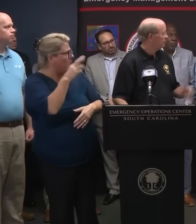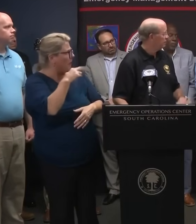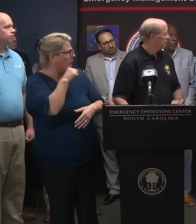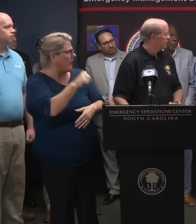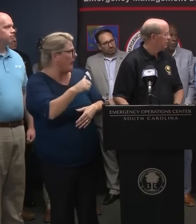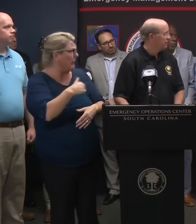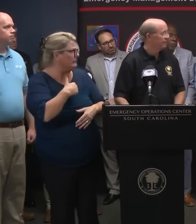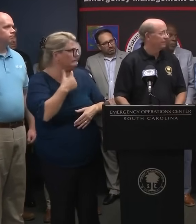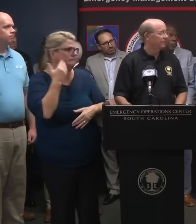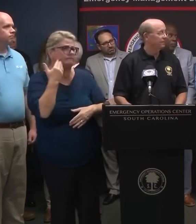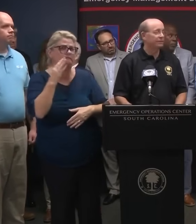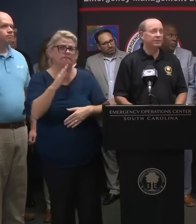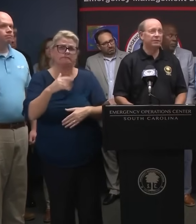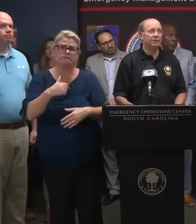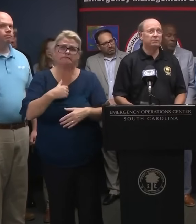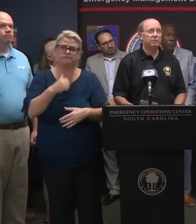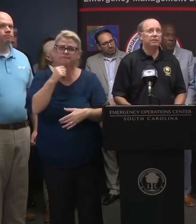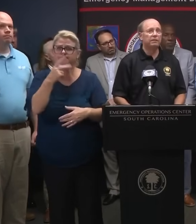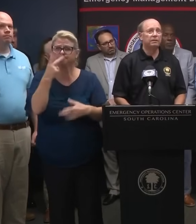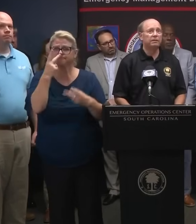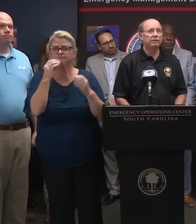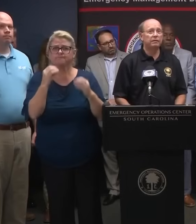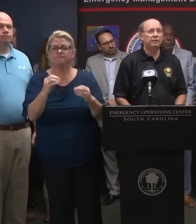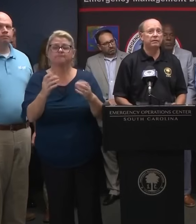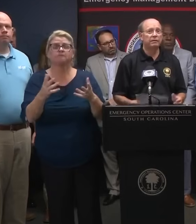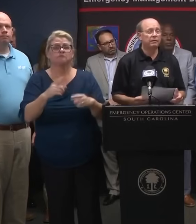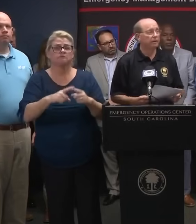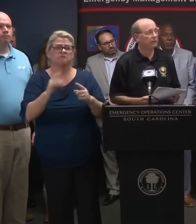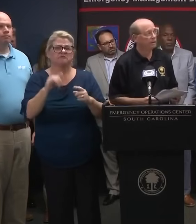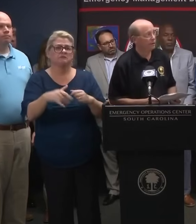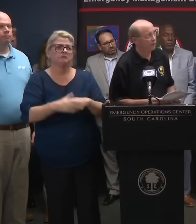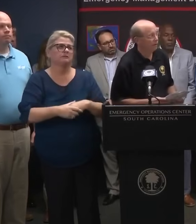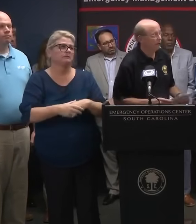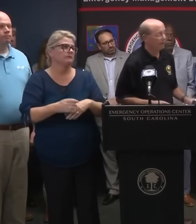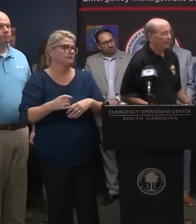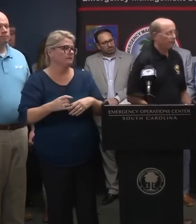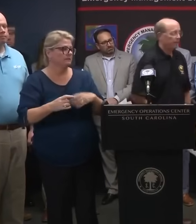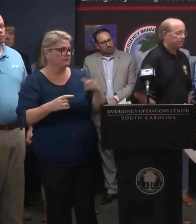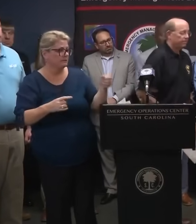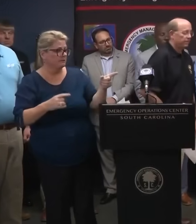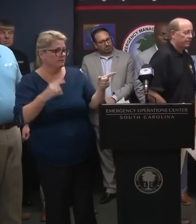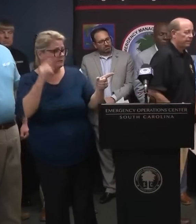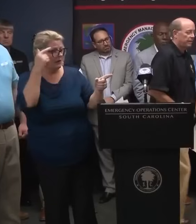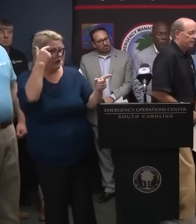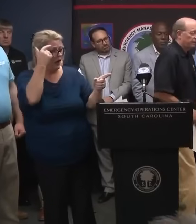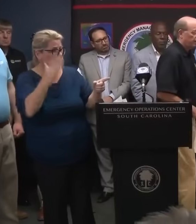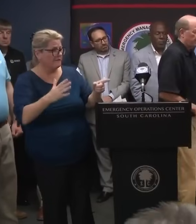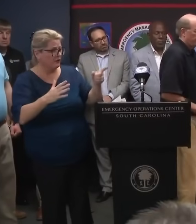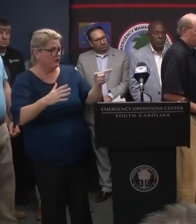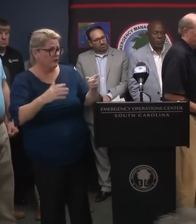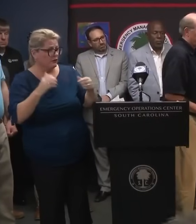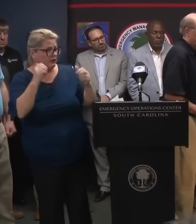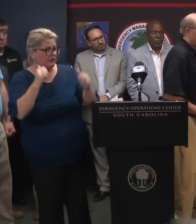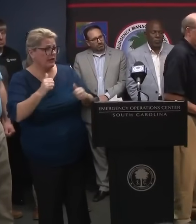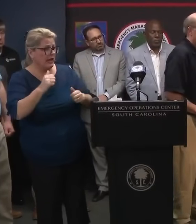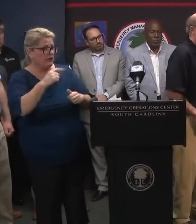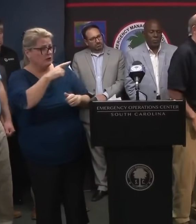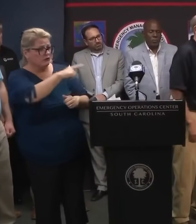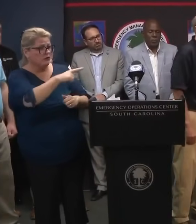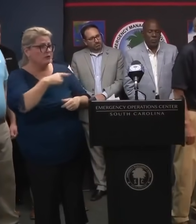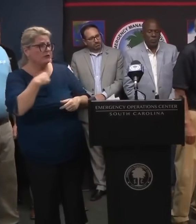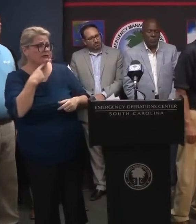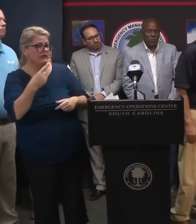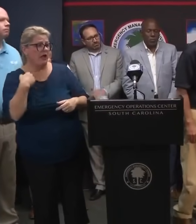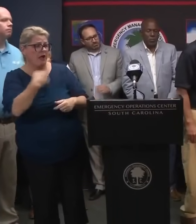but not seeing any. But Governor, can we get a description of what kind of assets